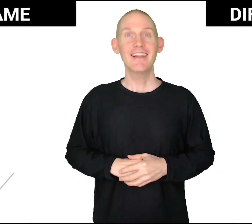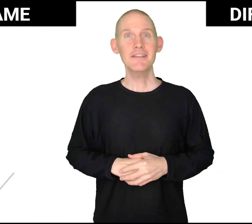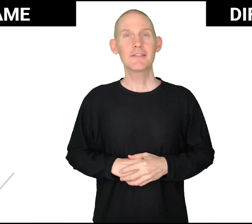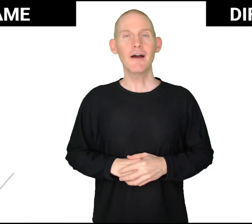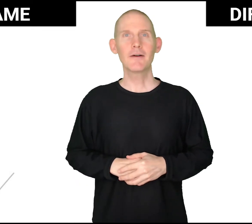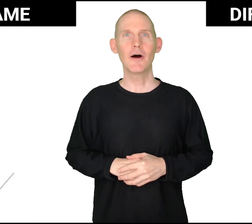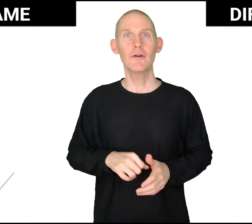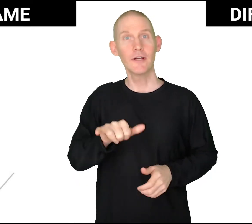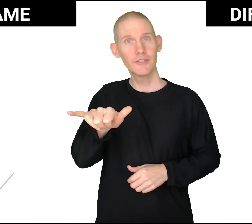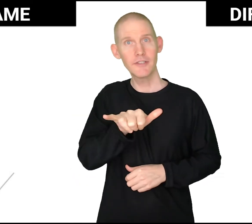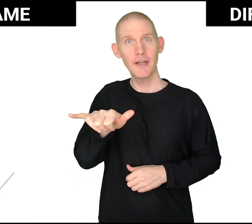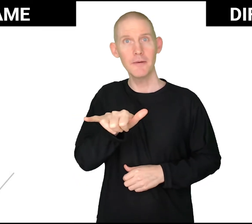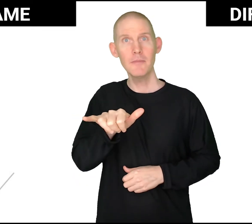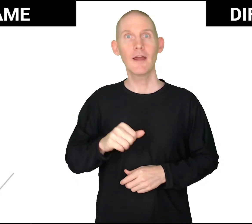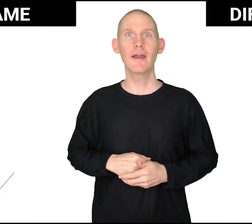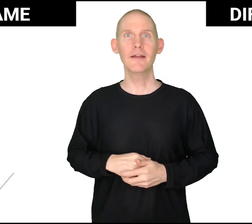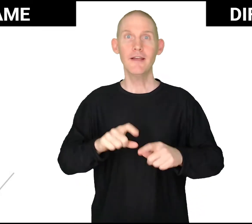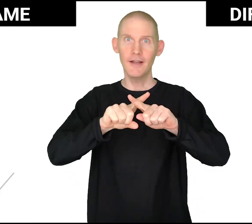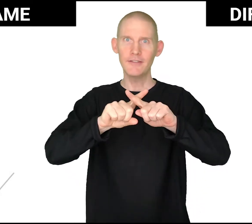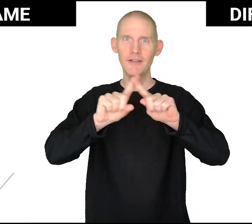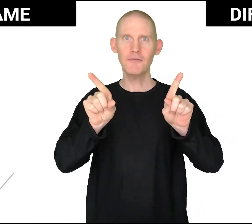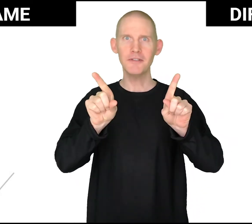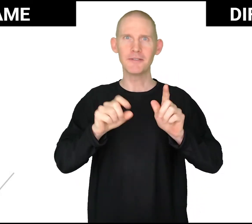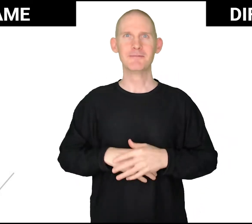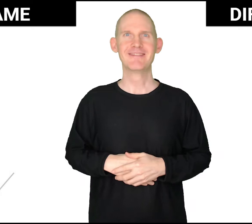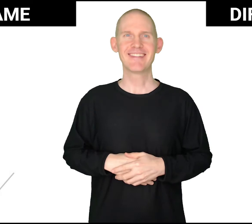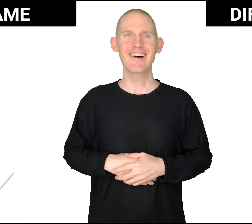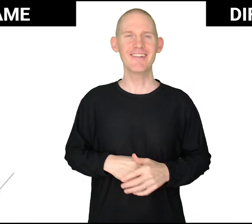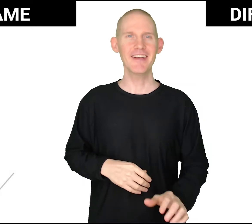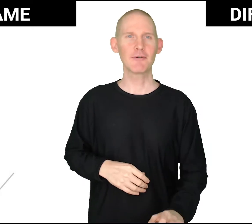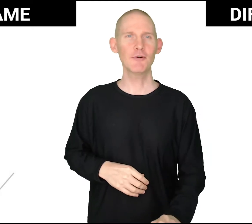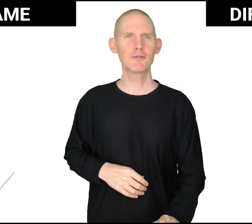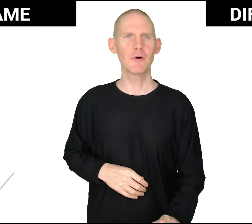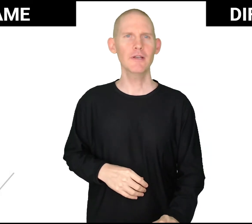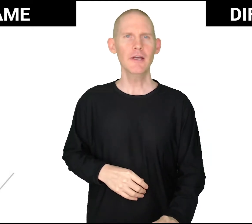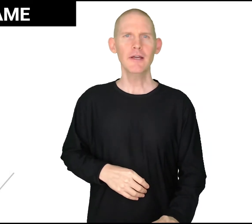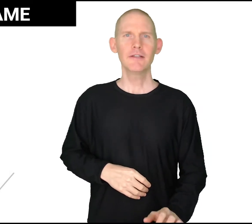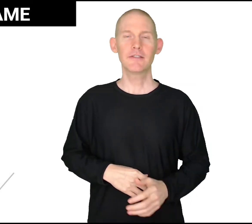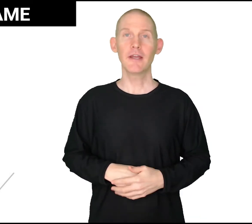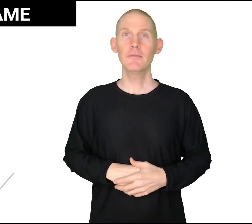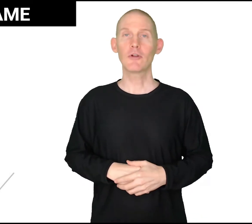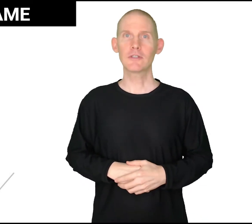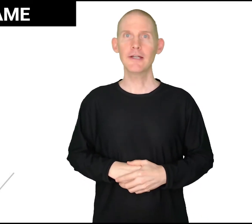Let's talk about same and different. All right, the first one, same, looks like